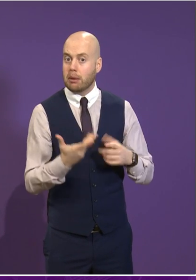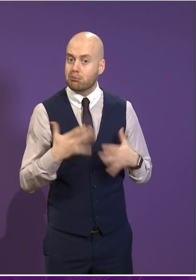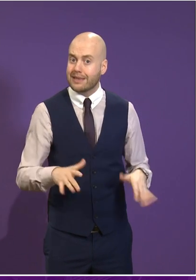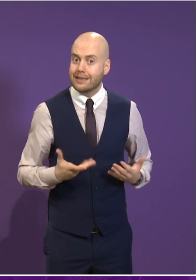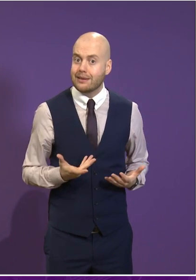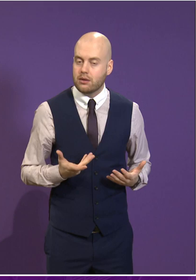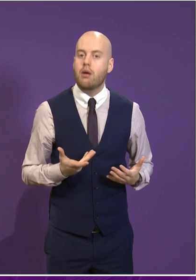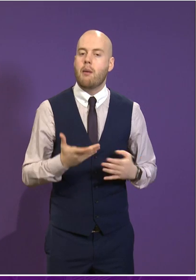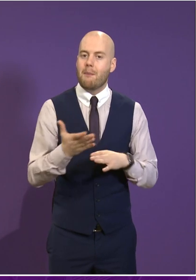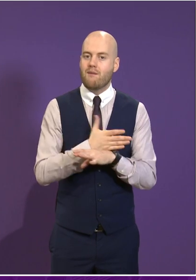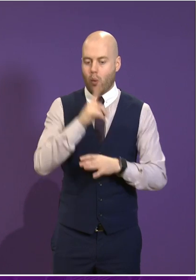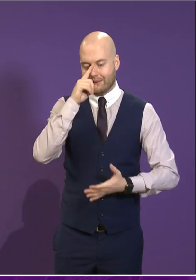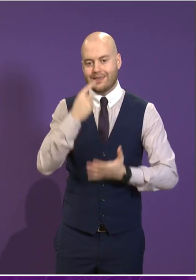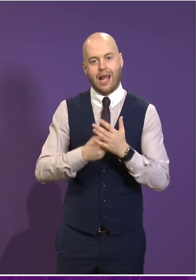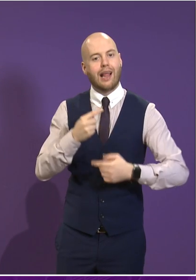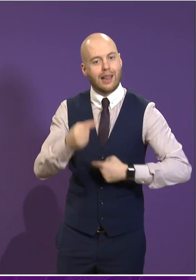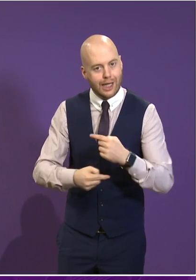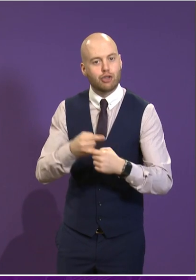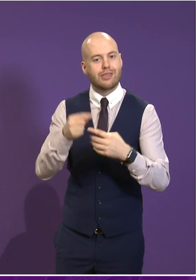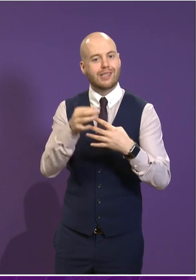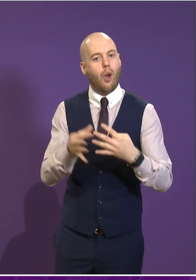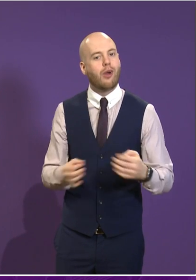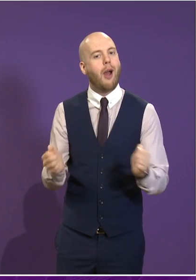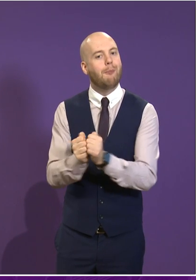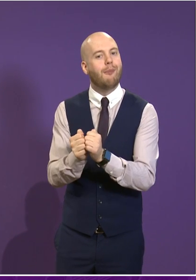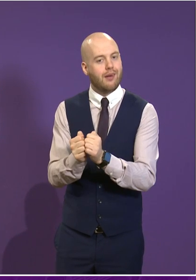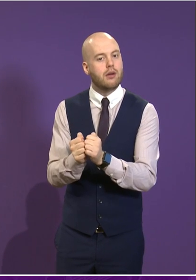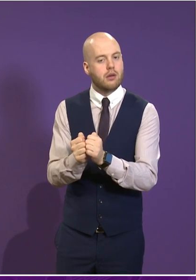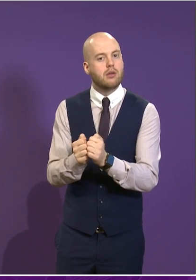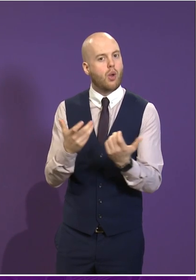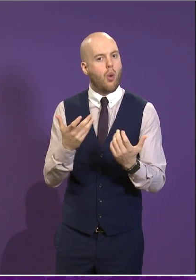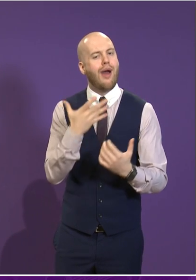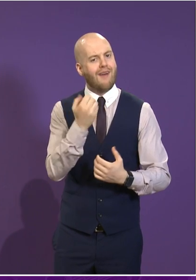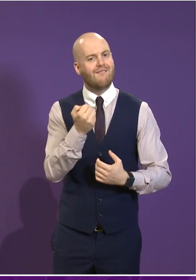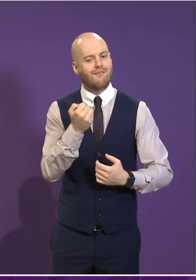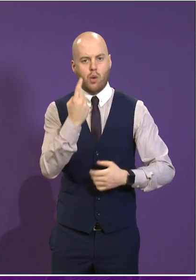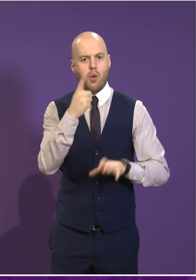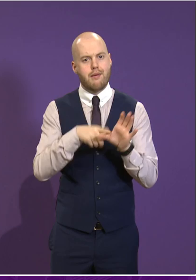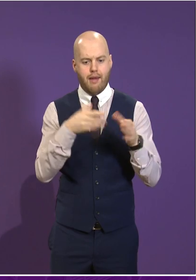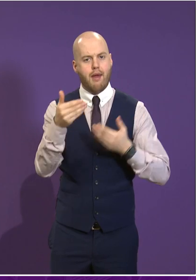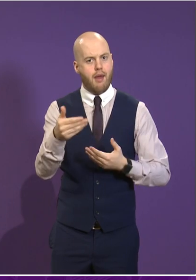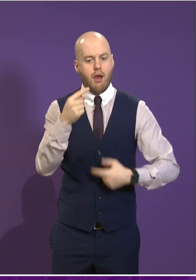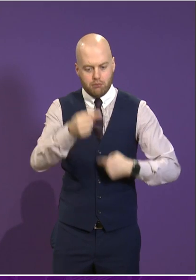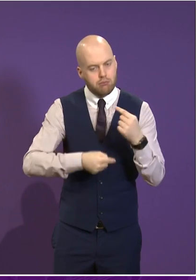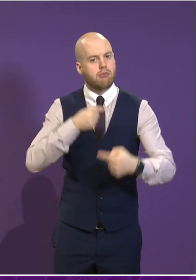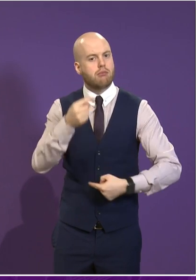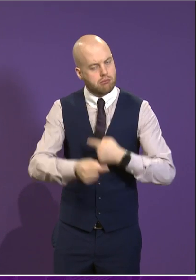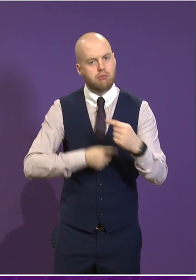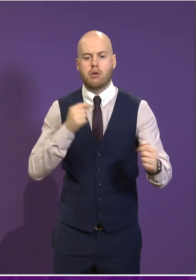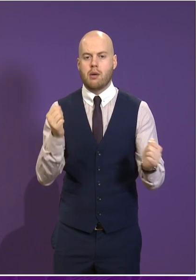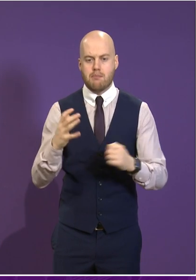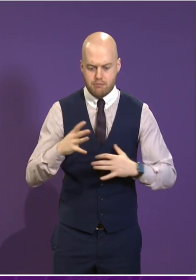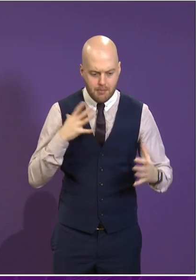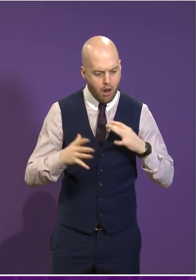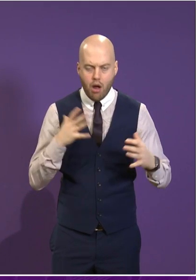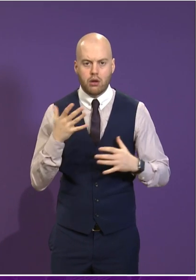before it decides what to do about next year's outcome agreement. So there's an annual cycle of preparing the outcome agreement, having